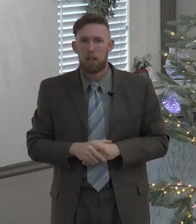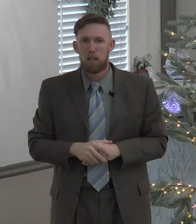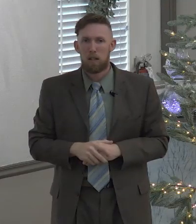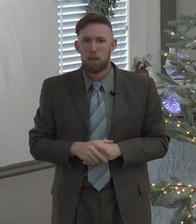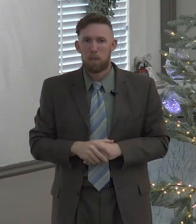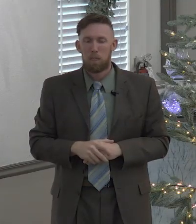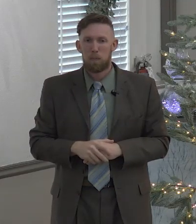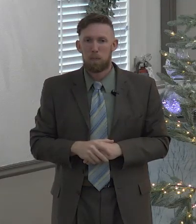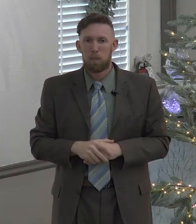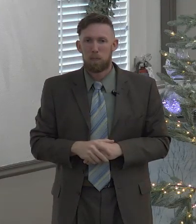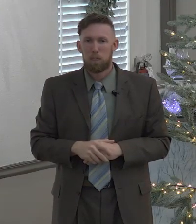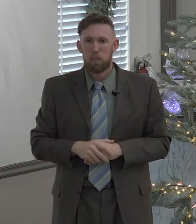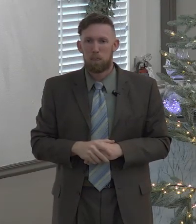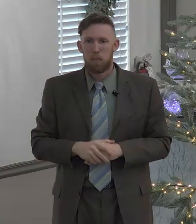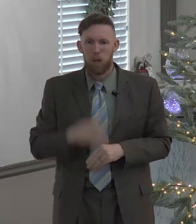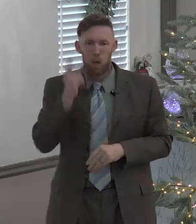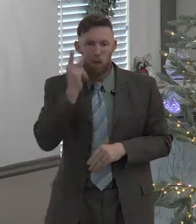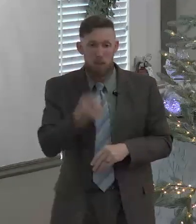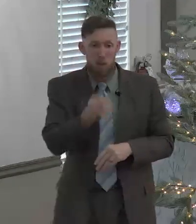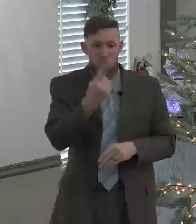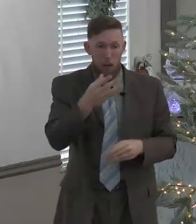to another hopeless situation.